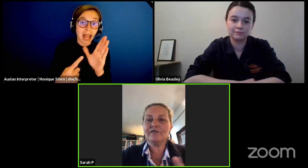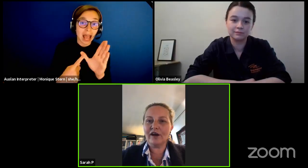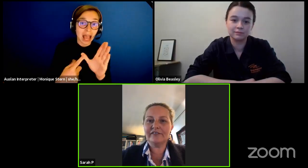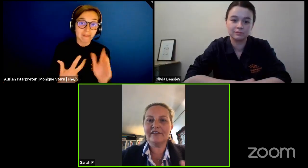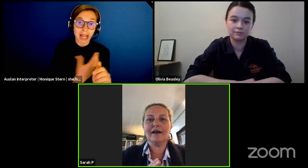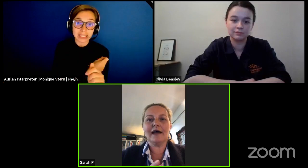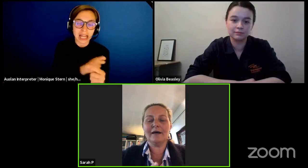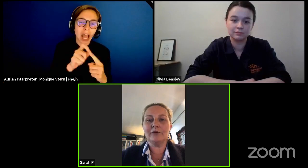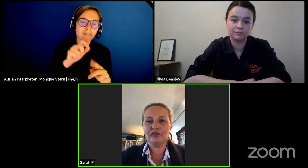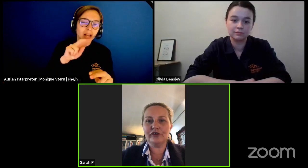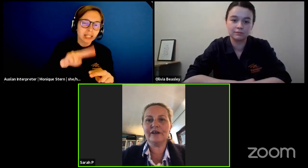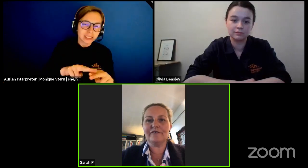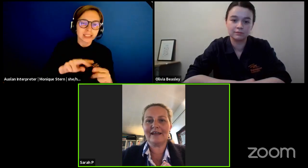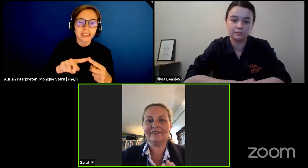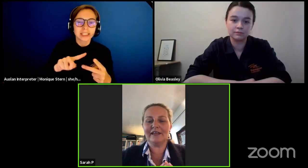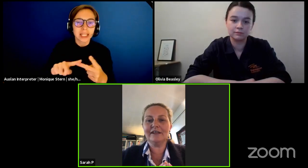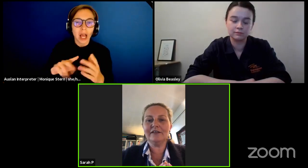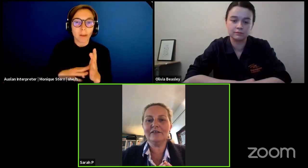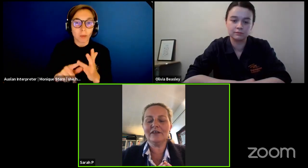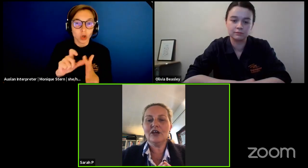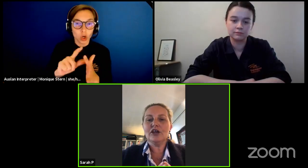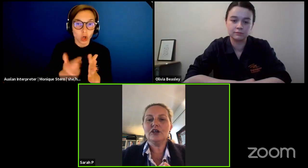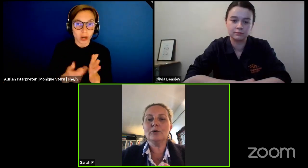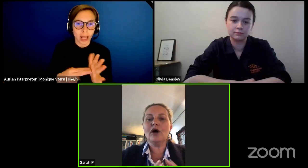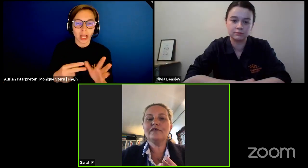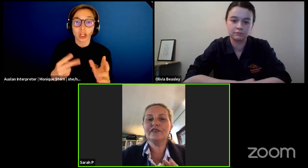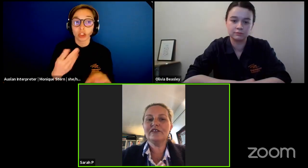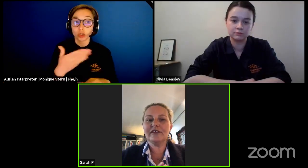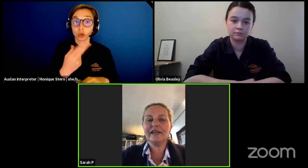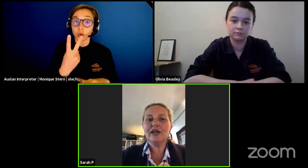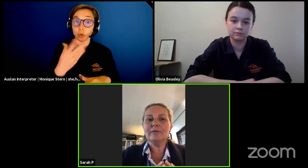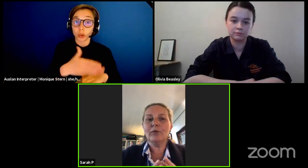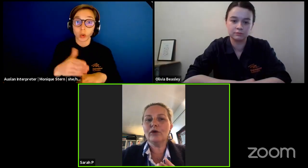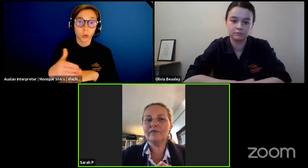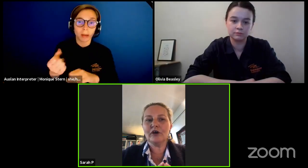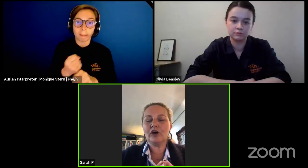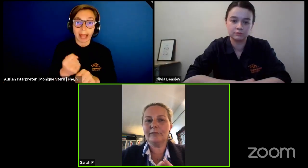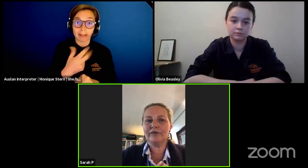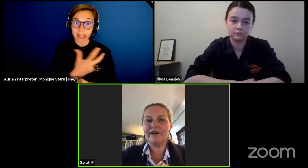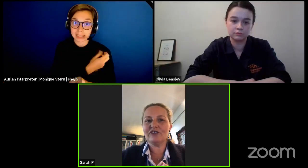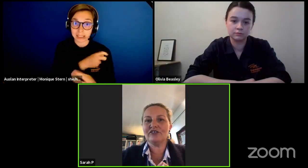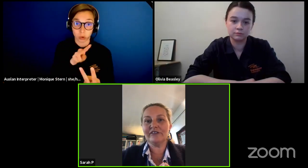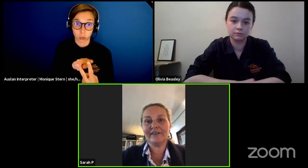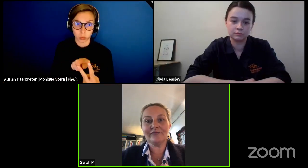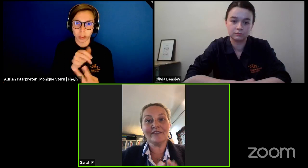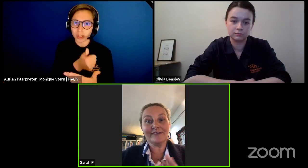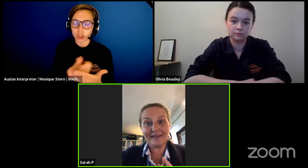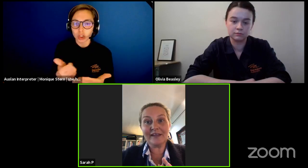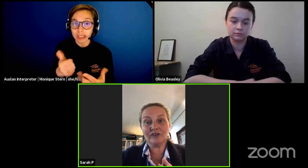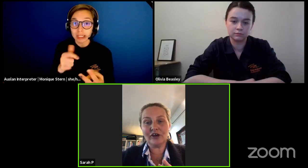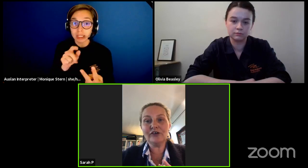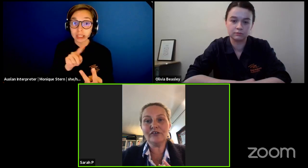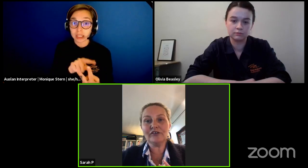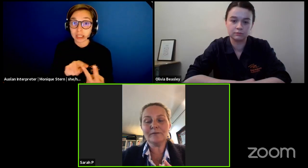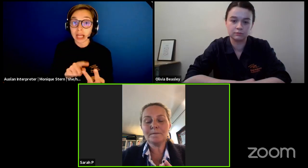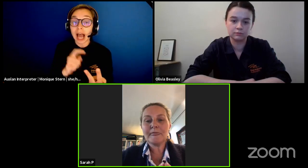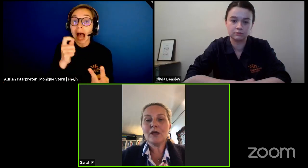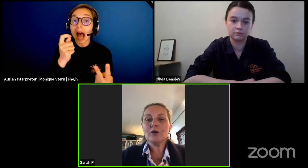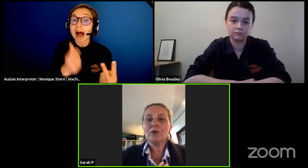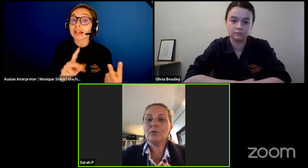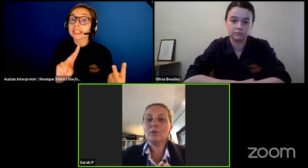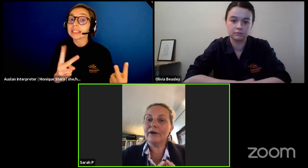the Pfizer, Moderna vaccines, you will often see more of the common reactions after the second